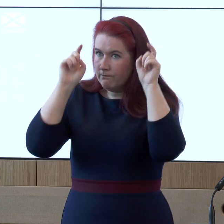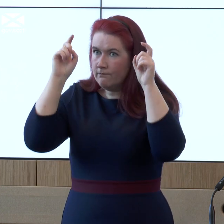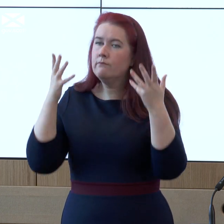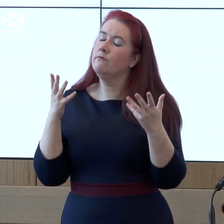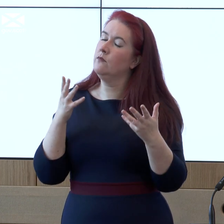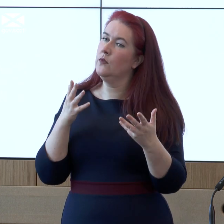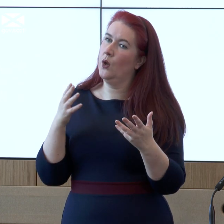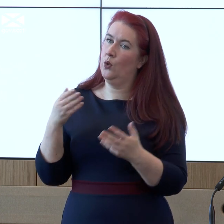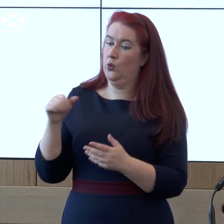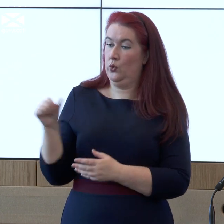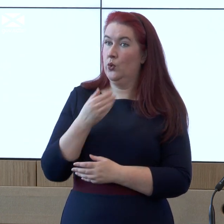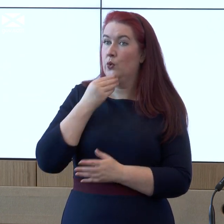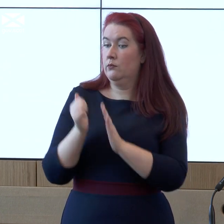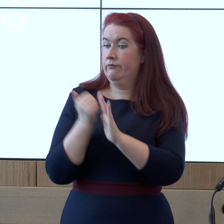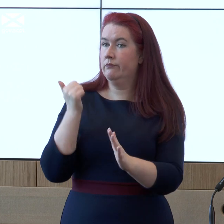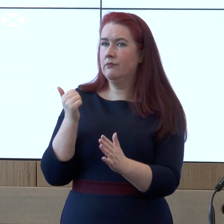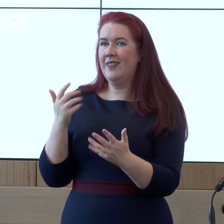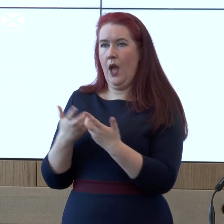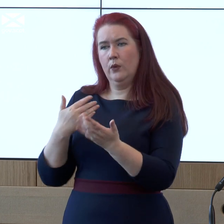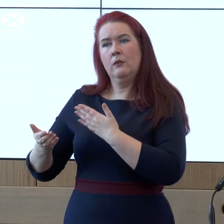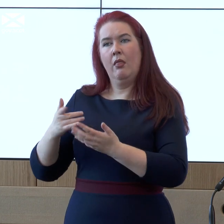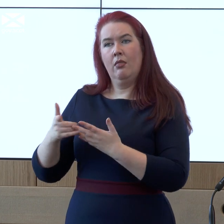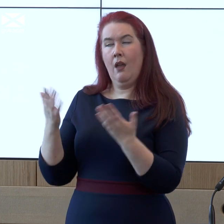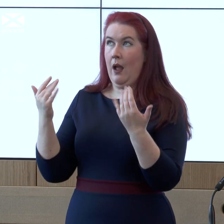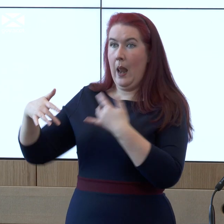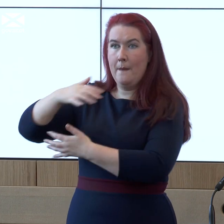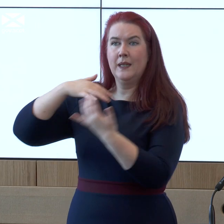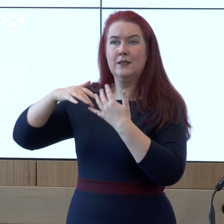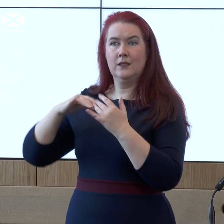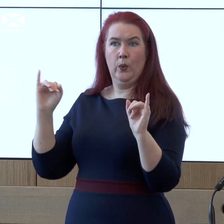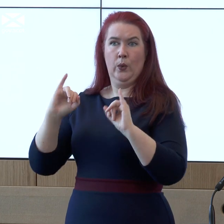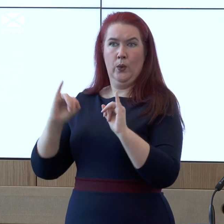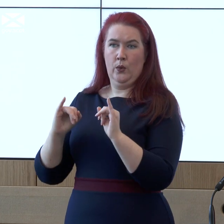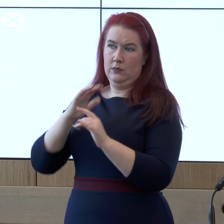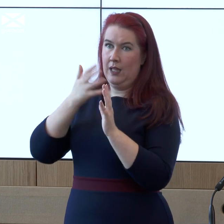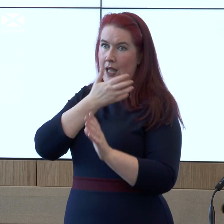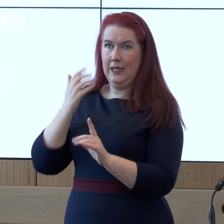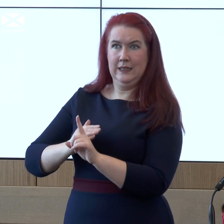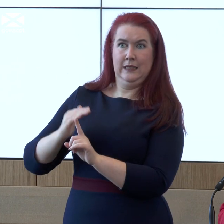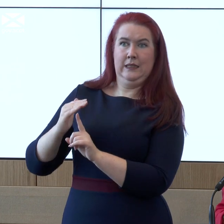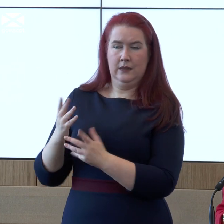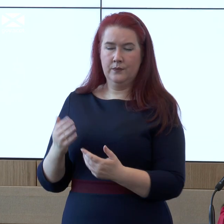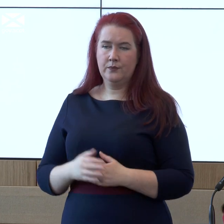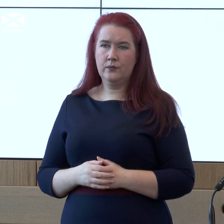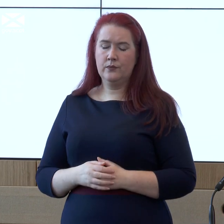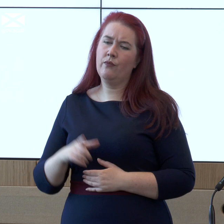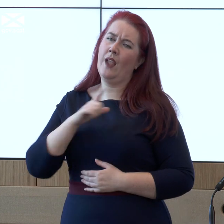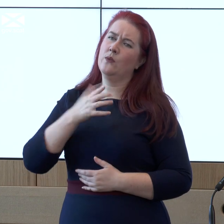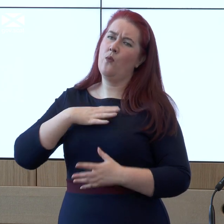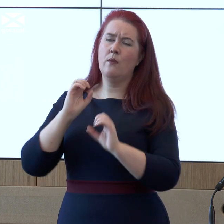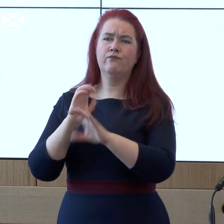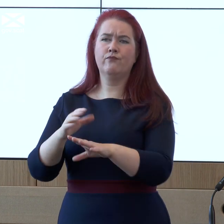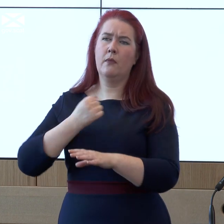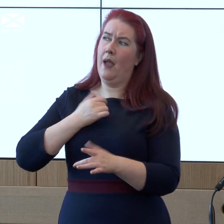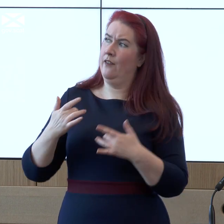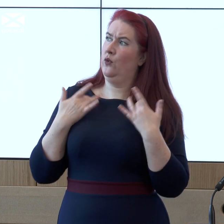to meeting head on the climate crisis. And so today I want to set out what, in my view, this COP26